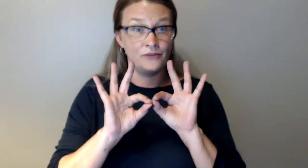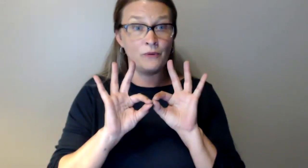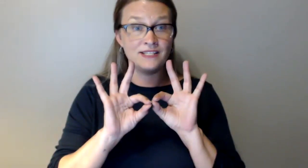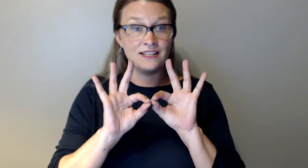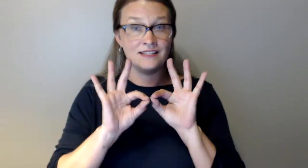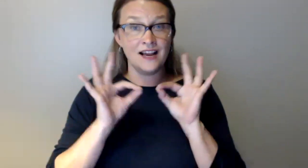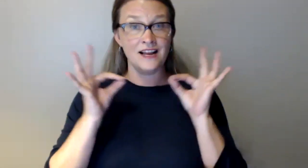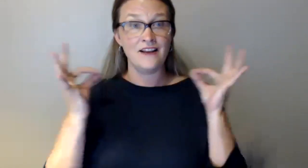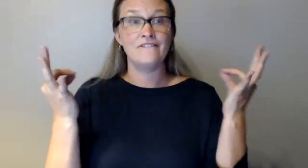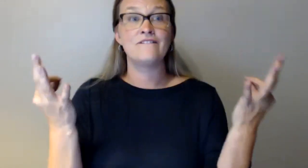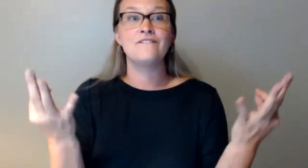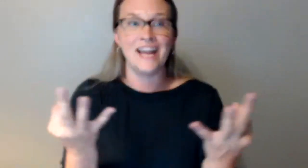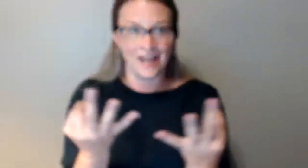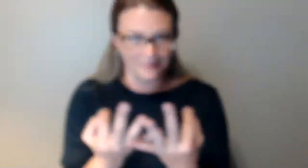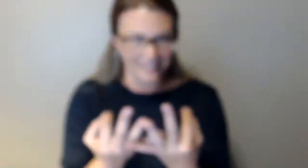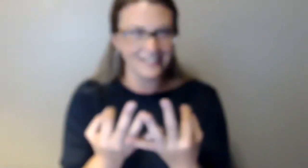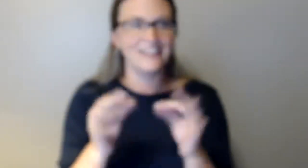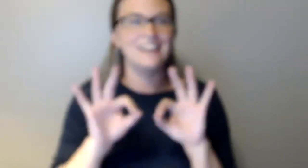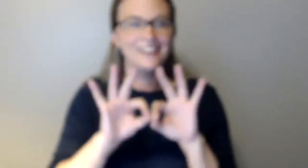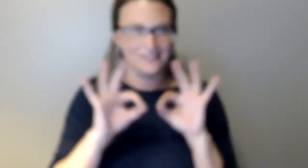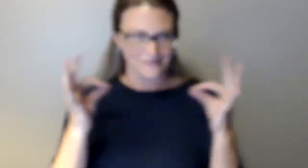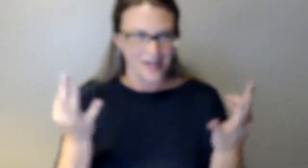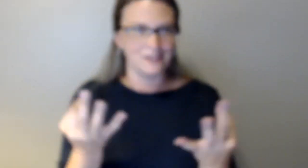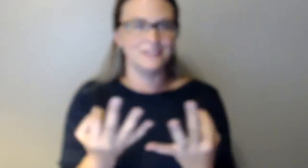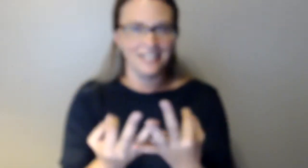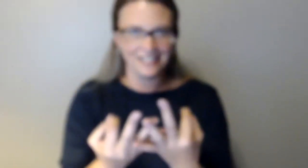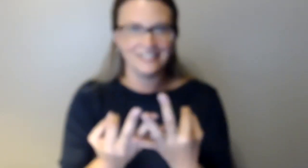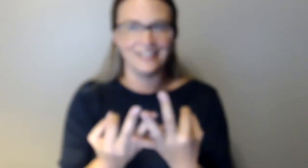What was this sign? Family, family, yeah.